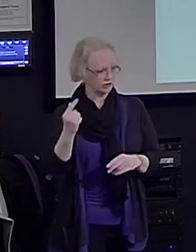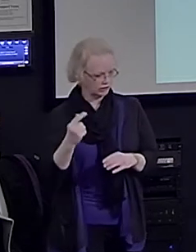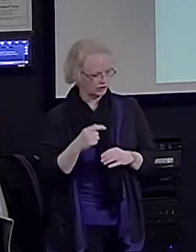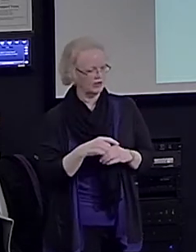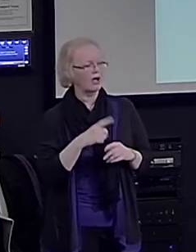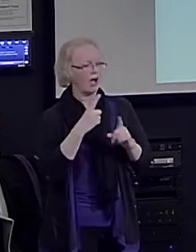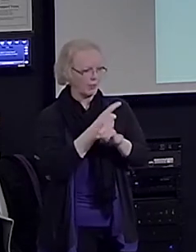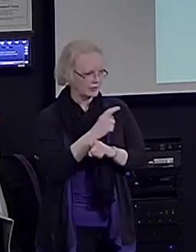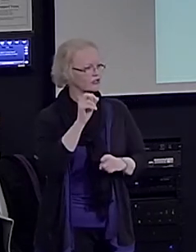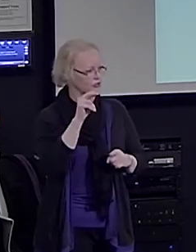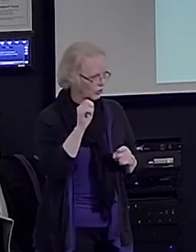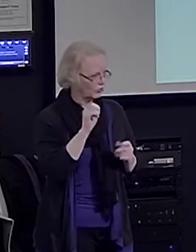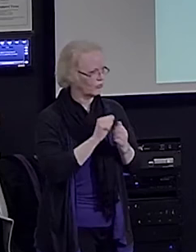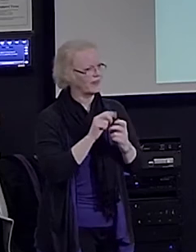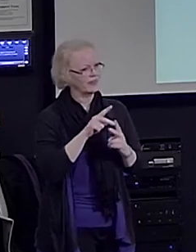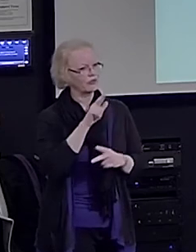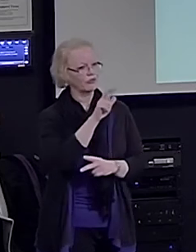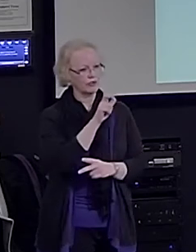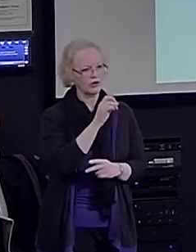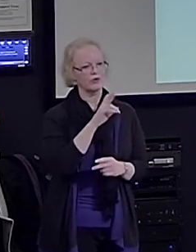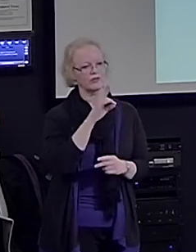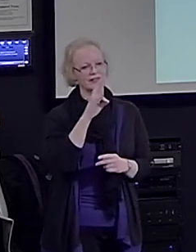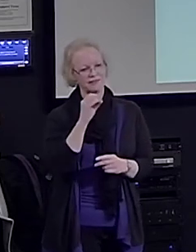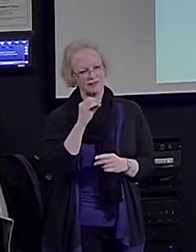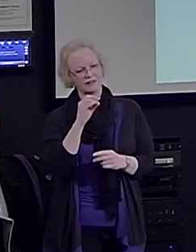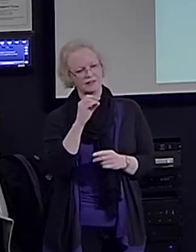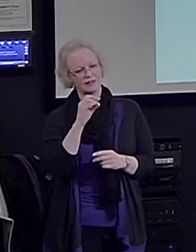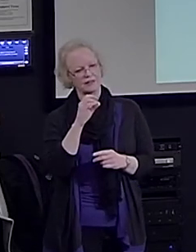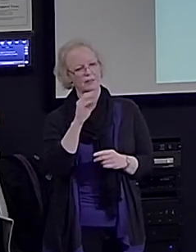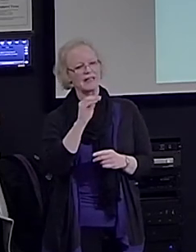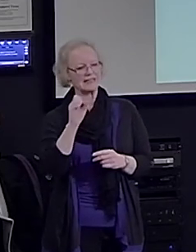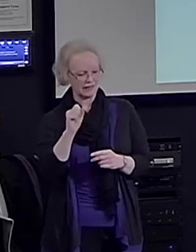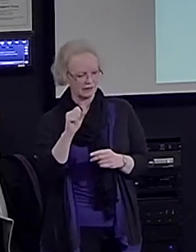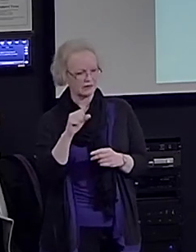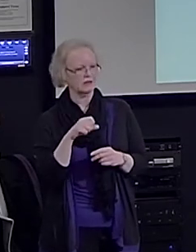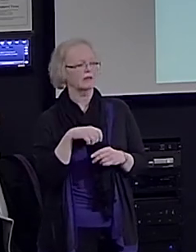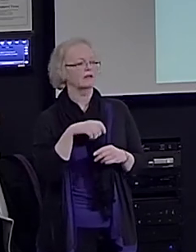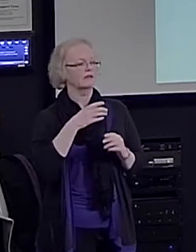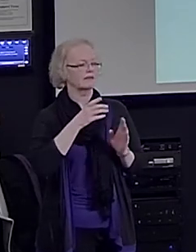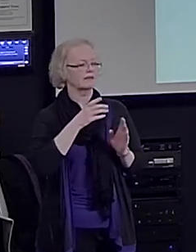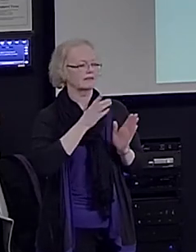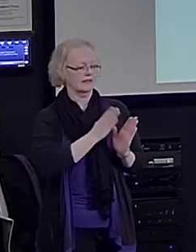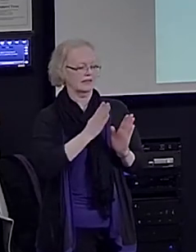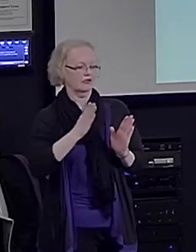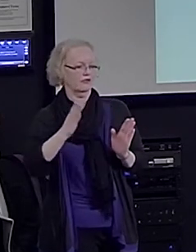pairs without a 300 with either a 300 or 70 millisecond within pair interstimulus interval